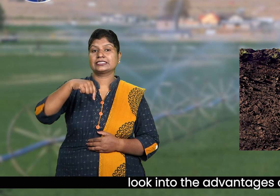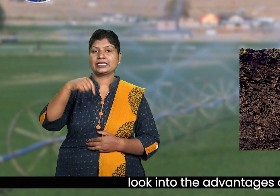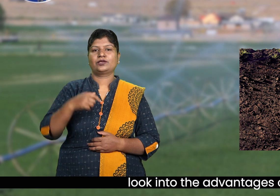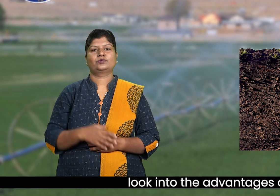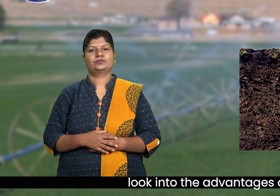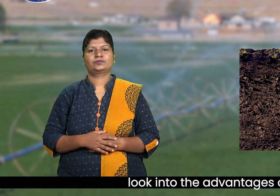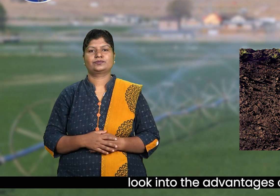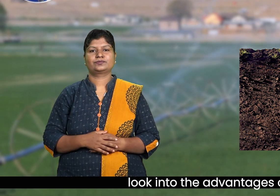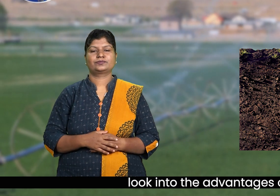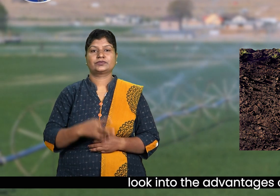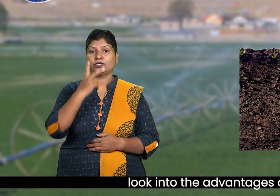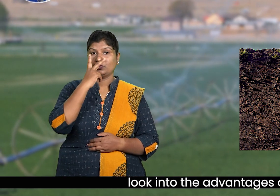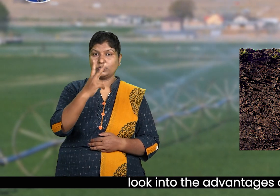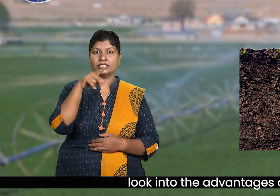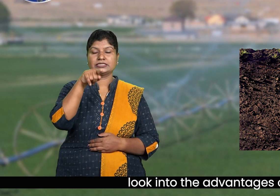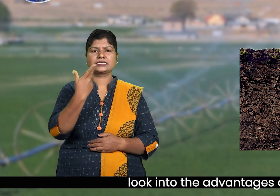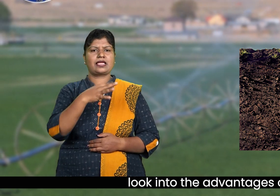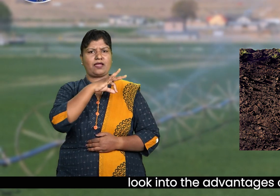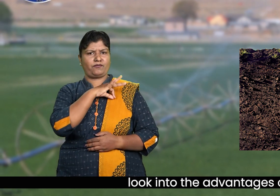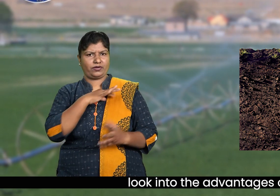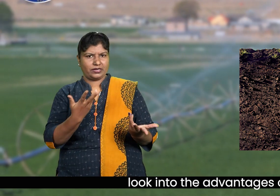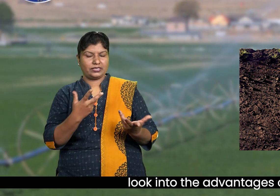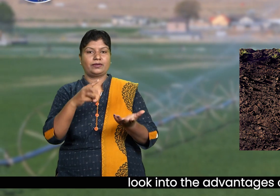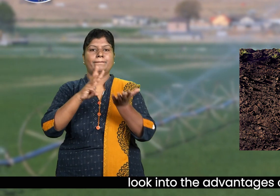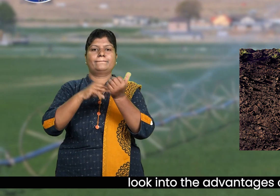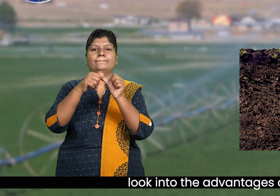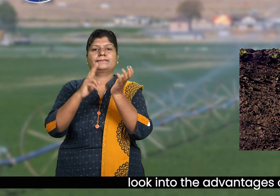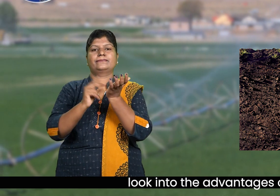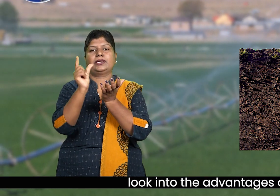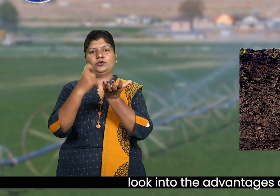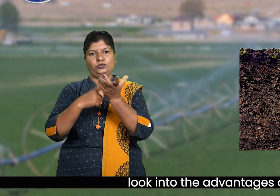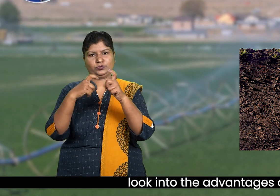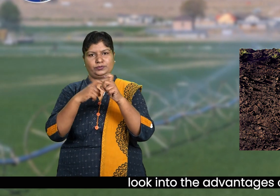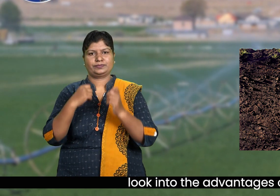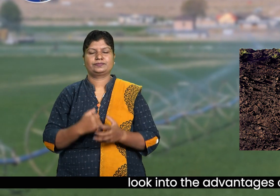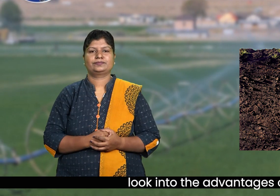Now, look into the advantages of manure.